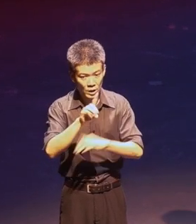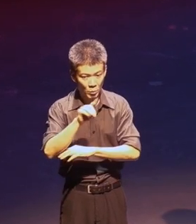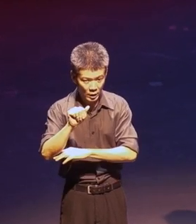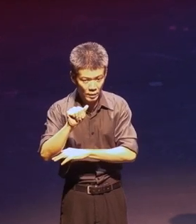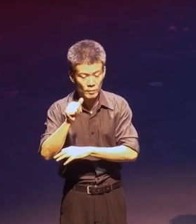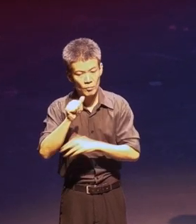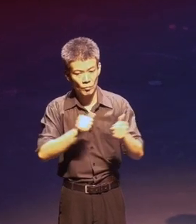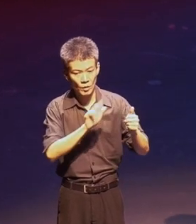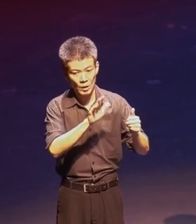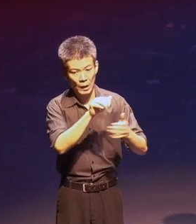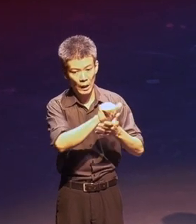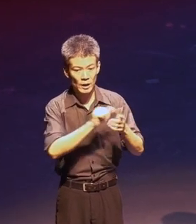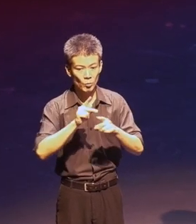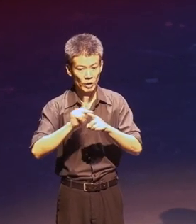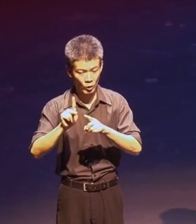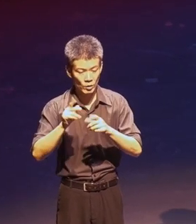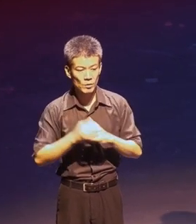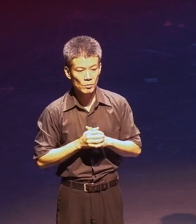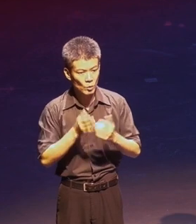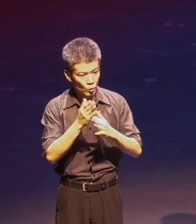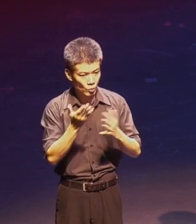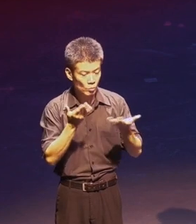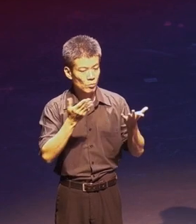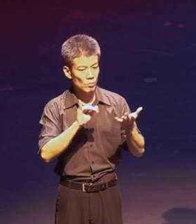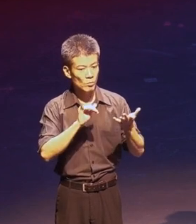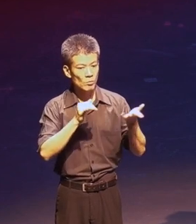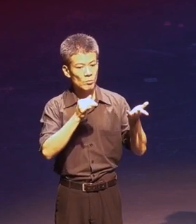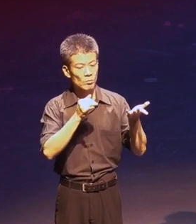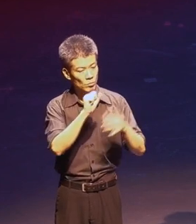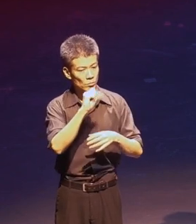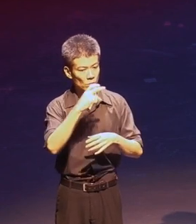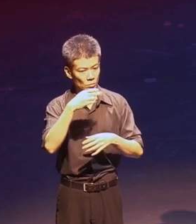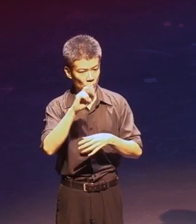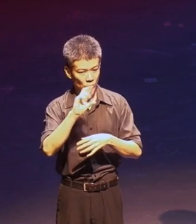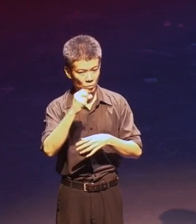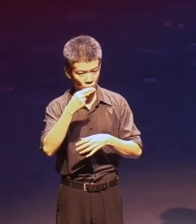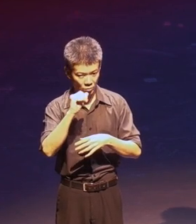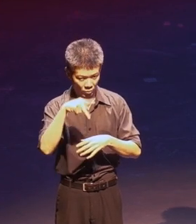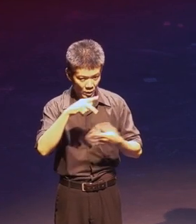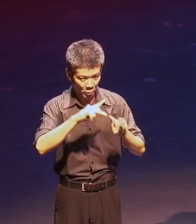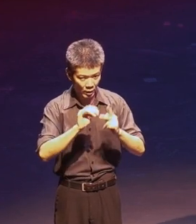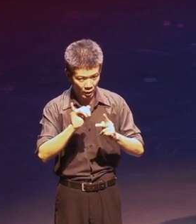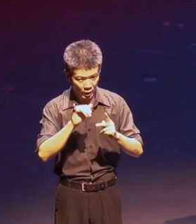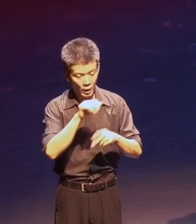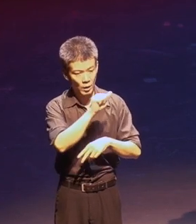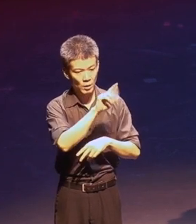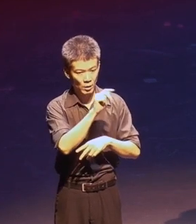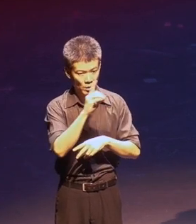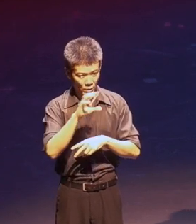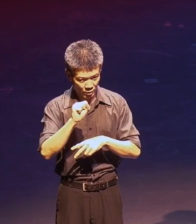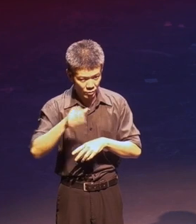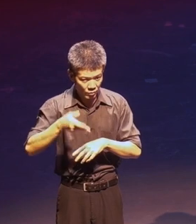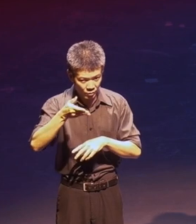disabilities to pursue the arts professionally through initiatives such as scholarships. Partners like ADF2023